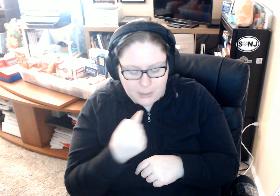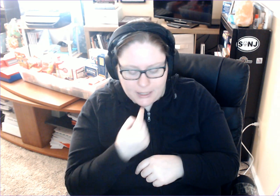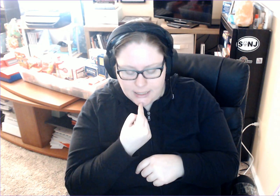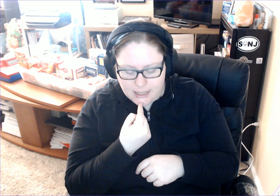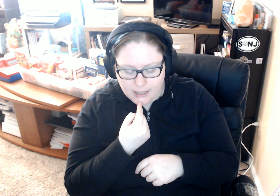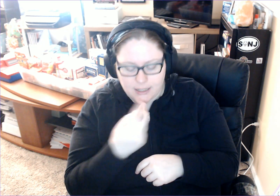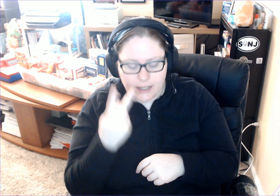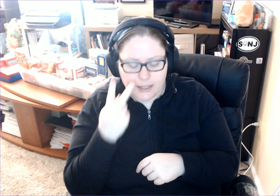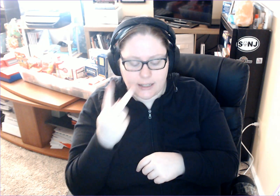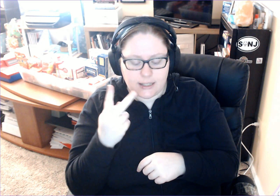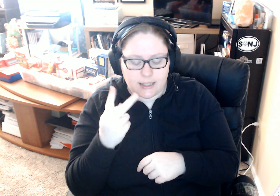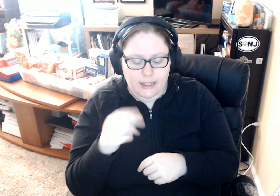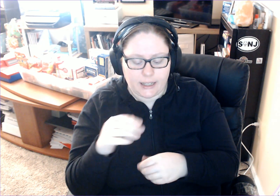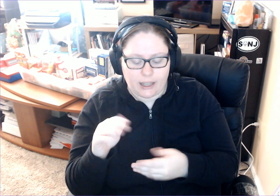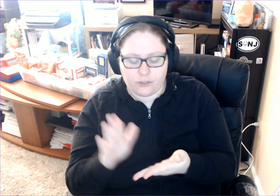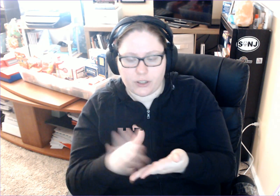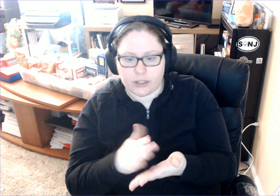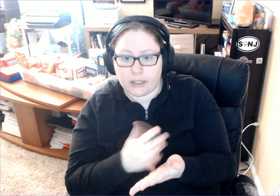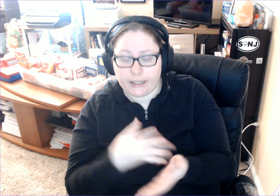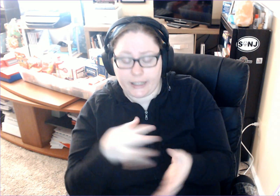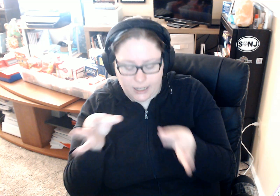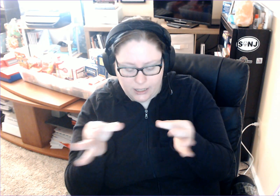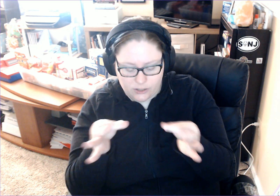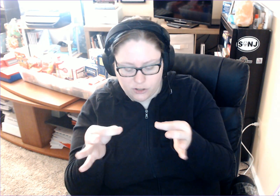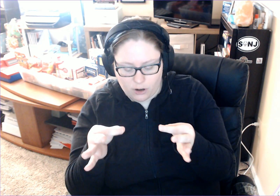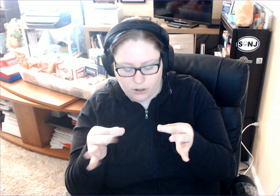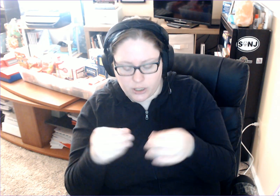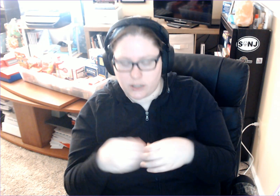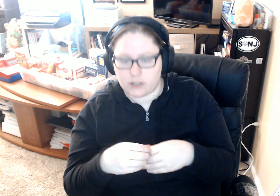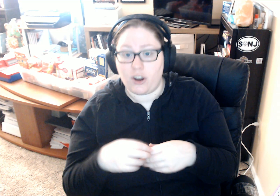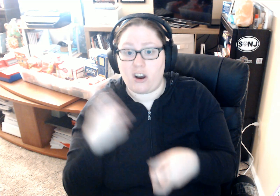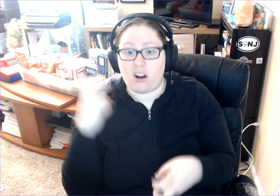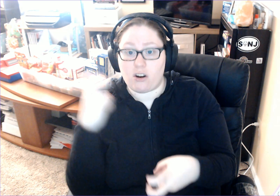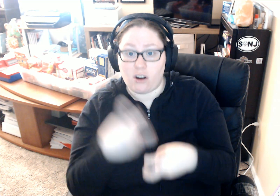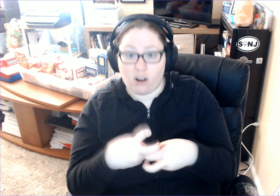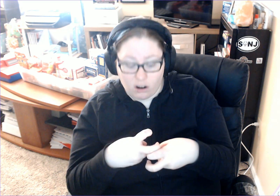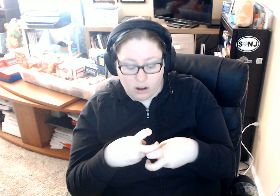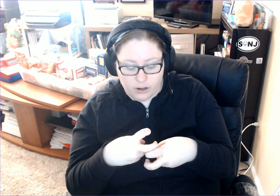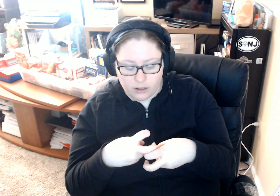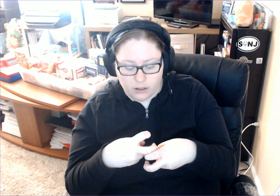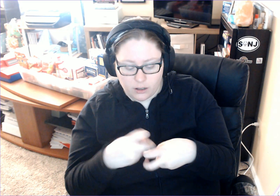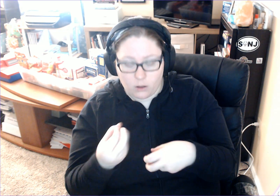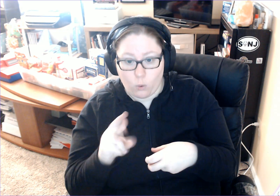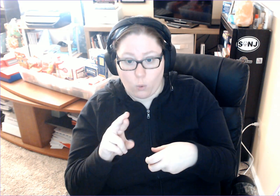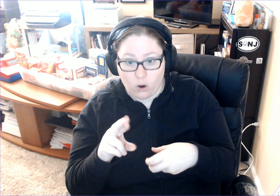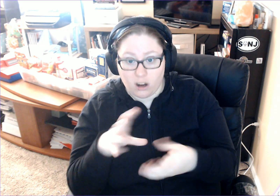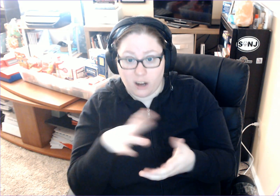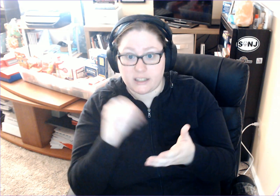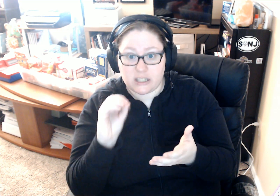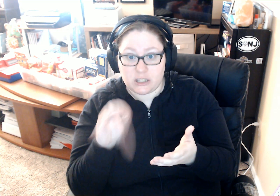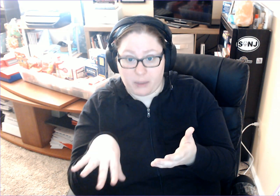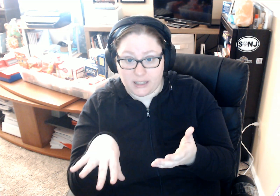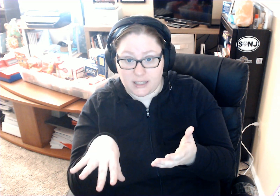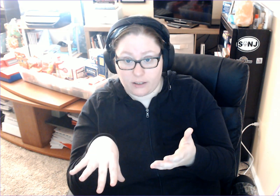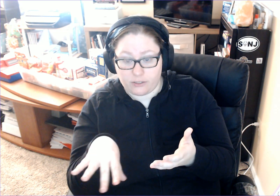says to see if the cleaning instructions are hard or expensive.